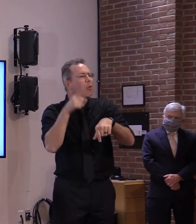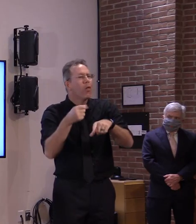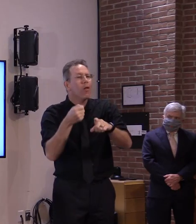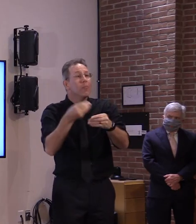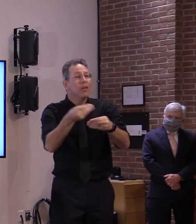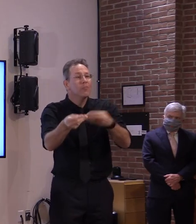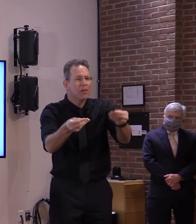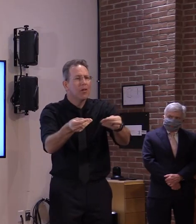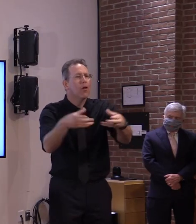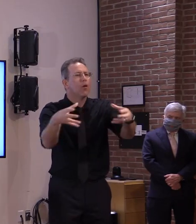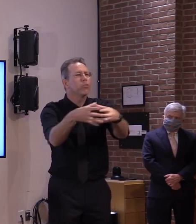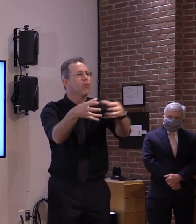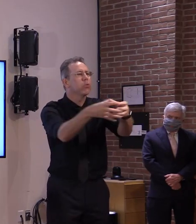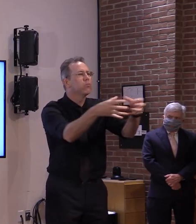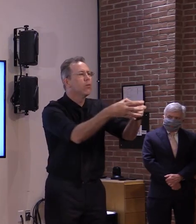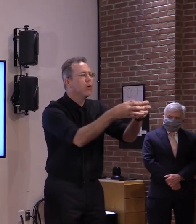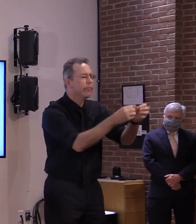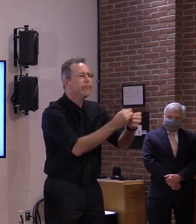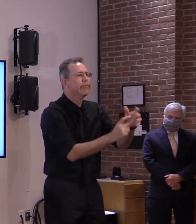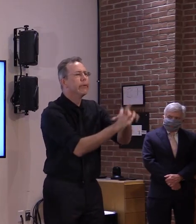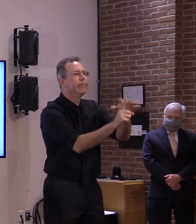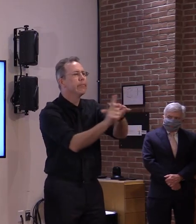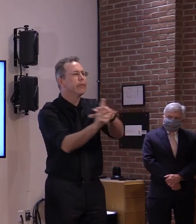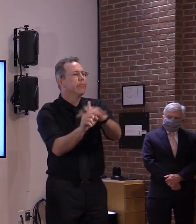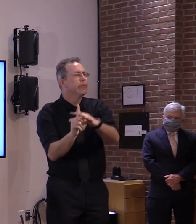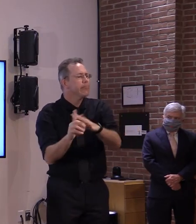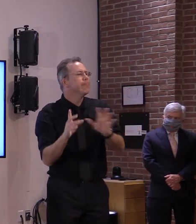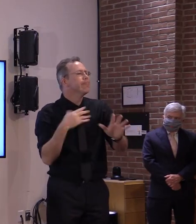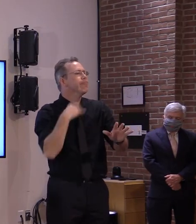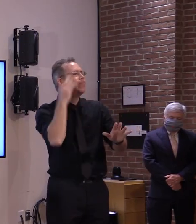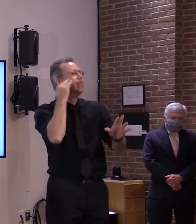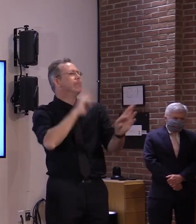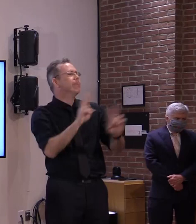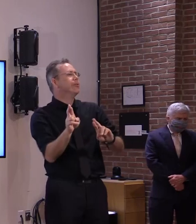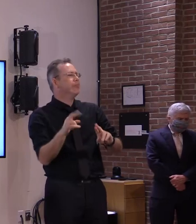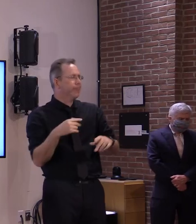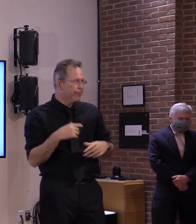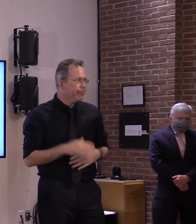very active, and we should remain optimistic regarding that.